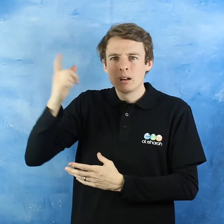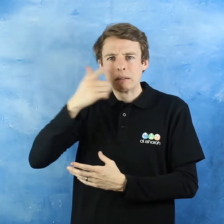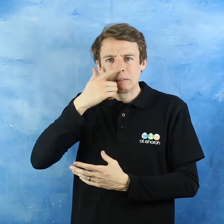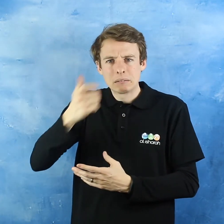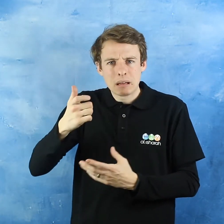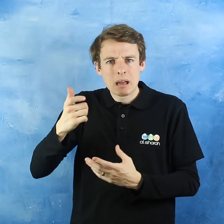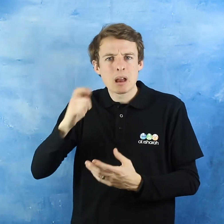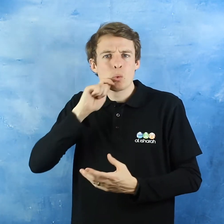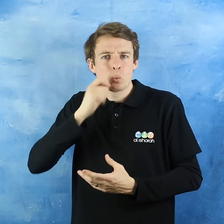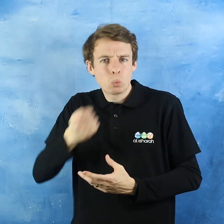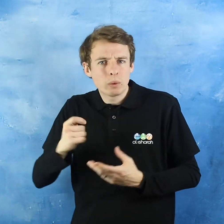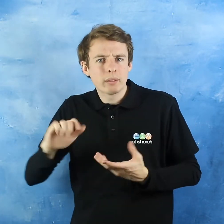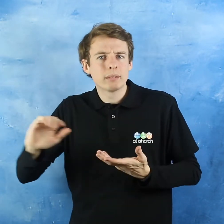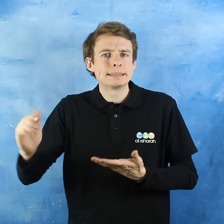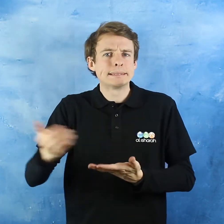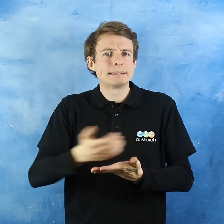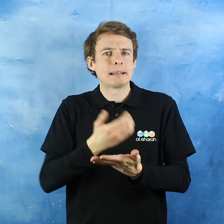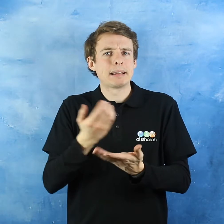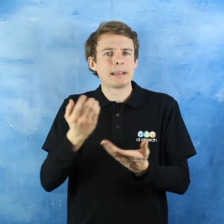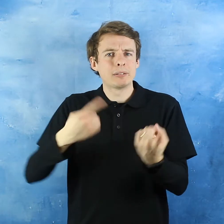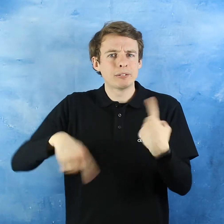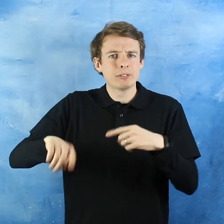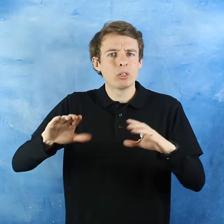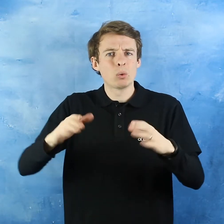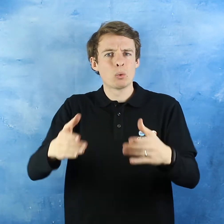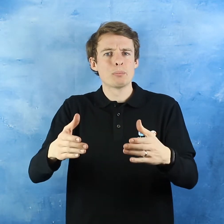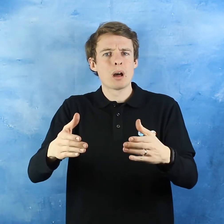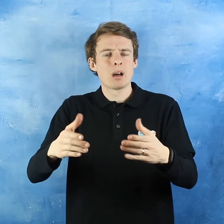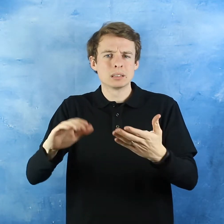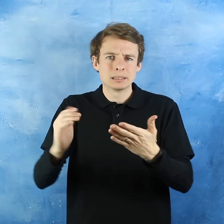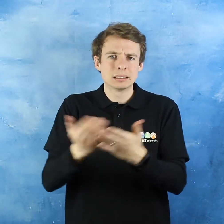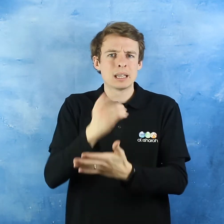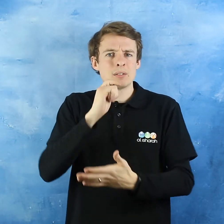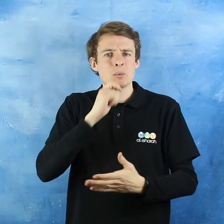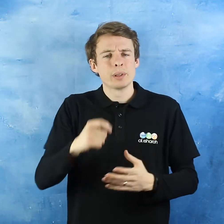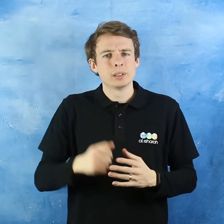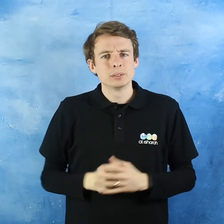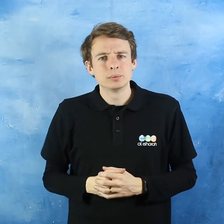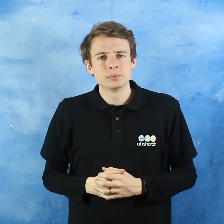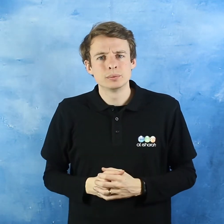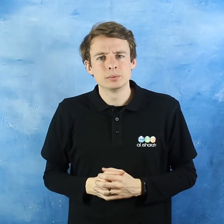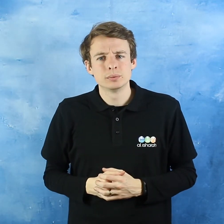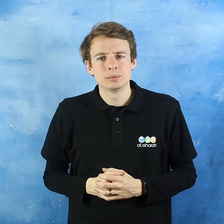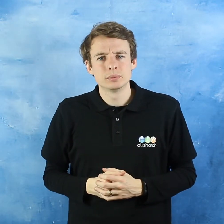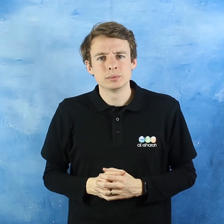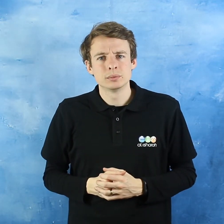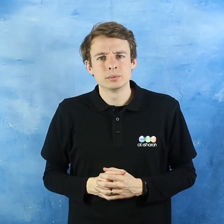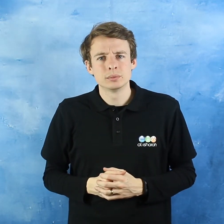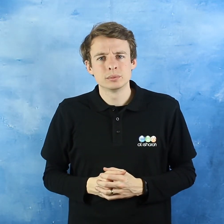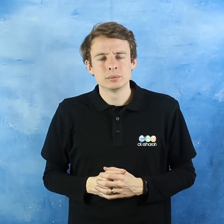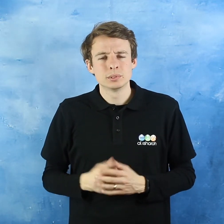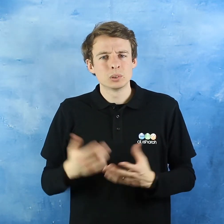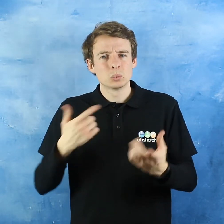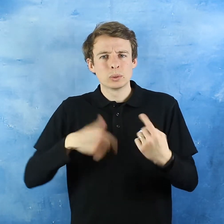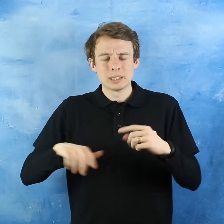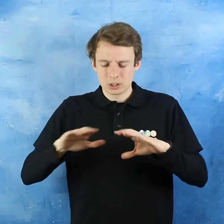tamhis, it could be purifying us, that we are so much behind the dunya, running behind dunya.